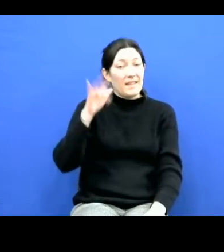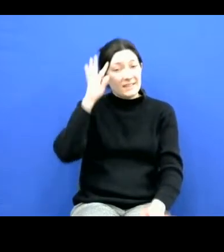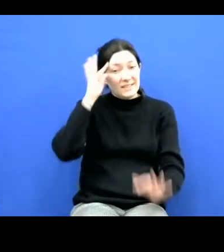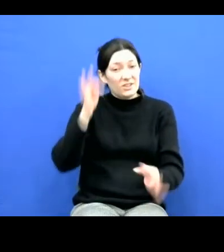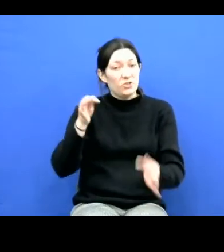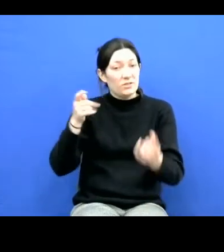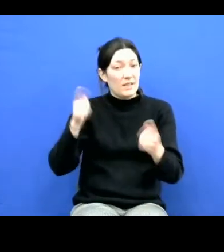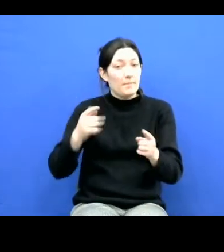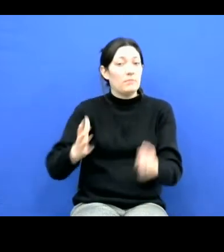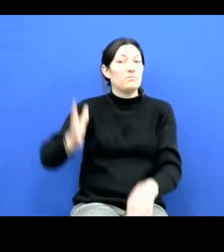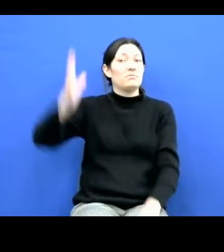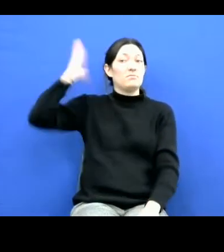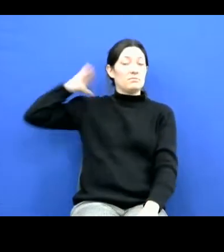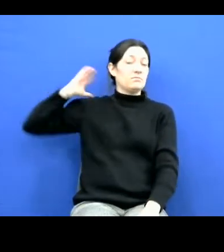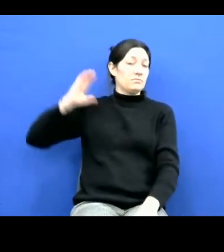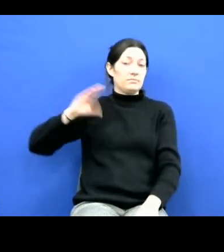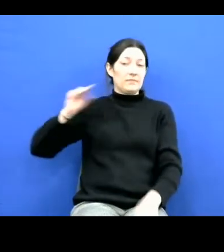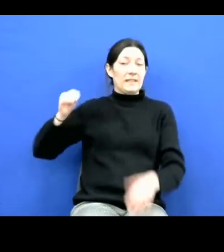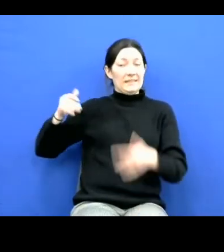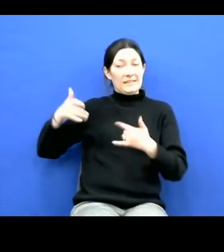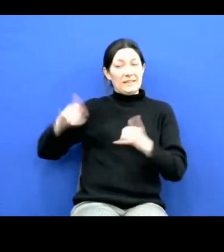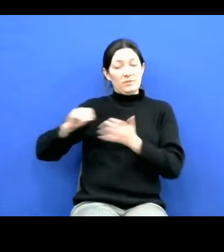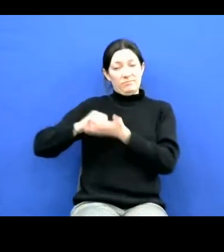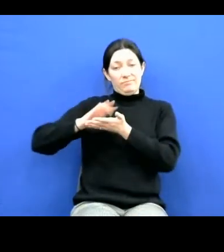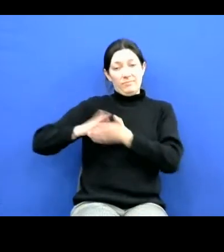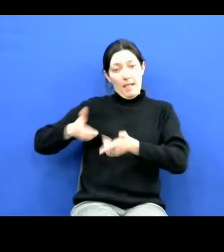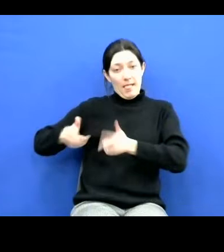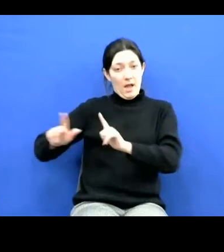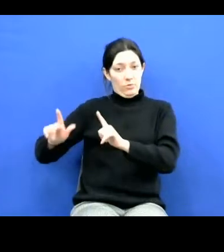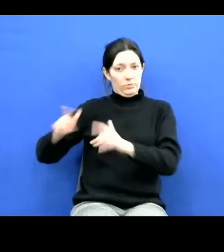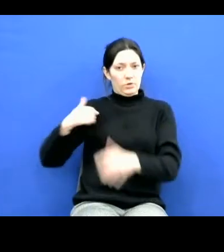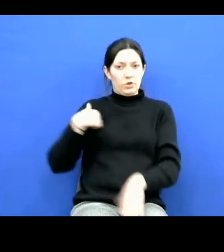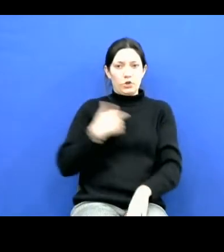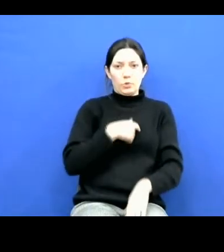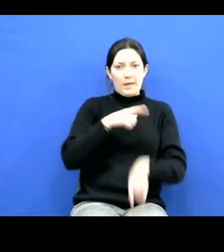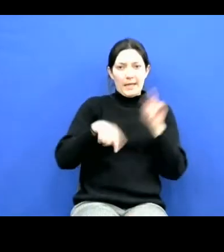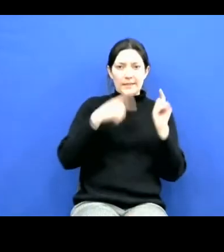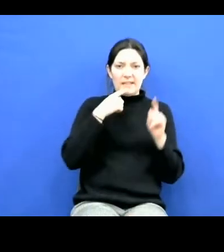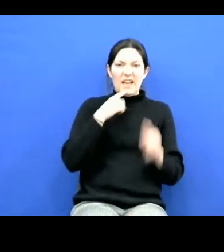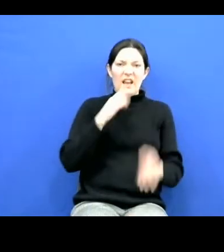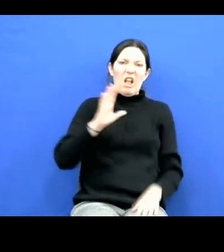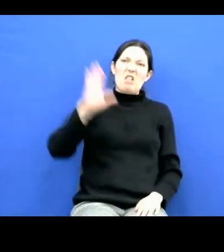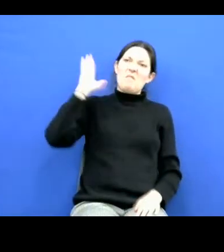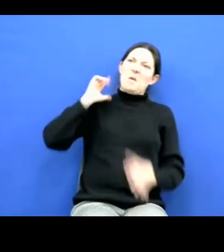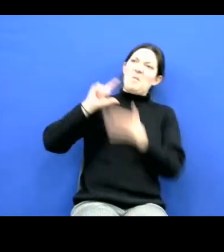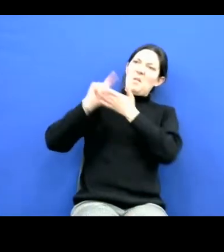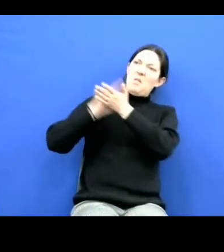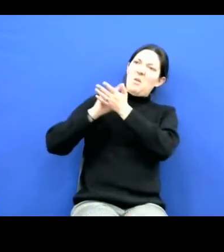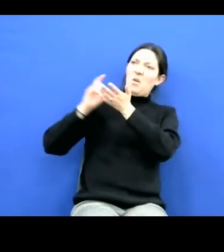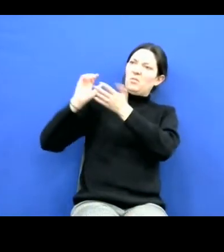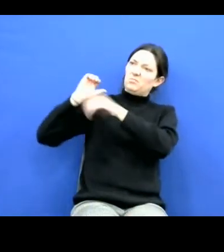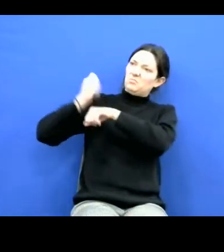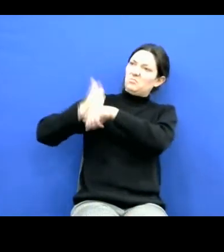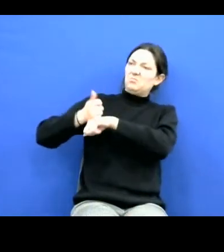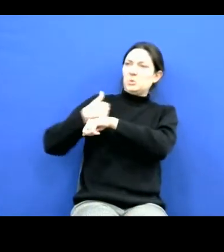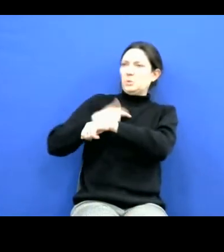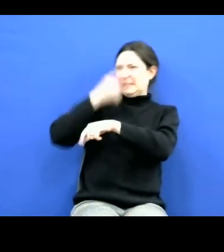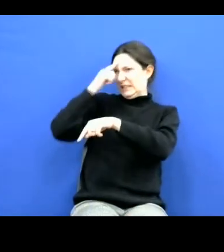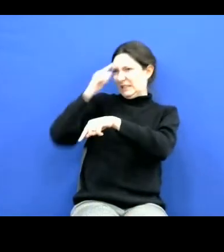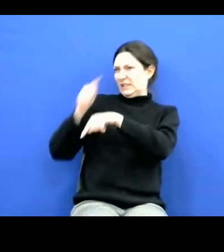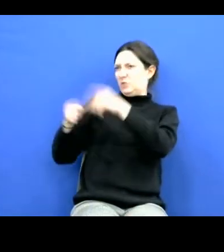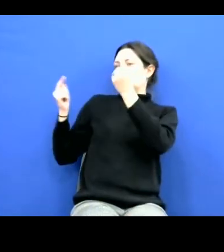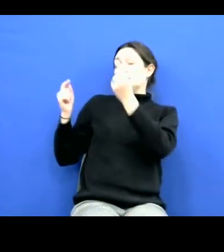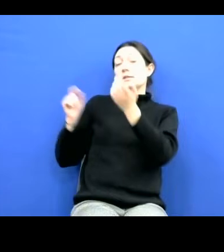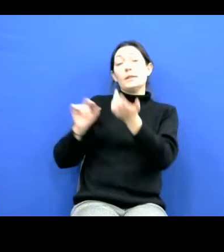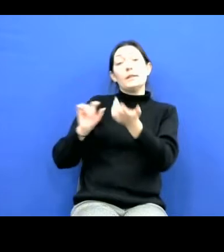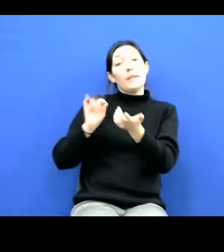ago and it's an allowed use. So we can't say, sorry, we don't agree with whoever made the code back then. If we feel that way, we